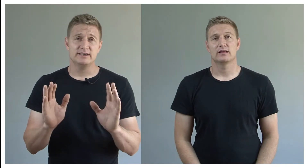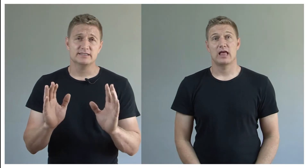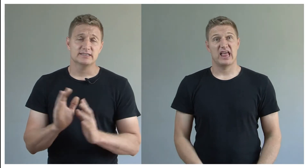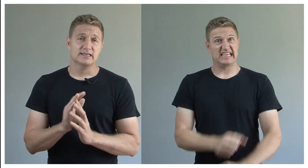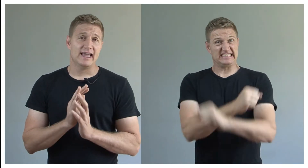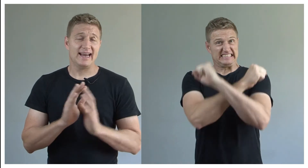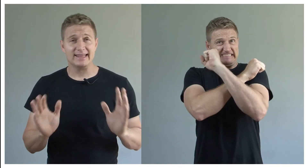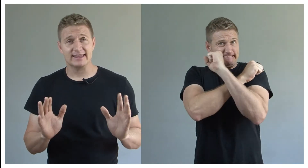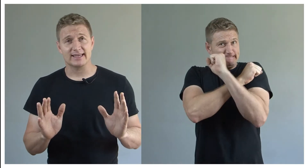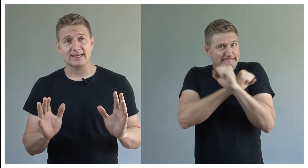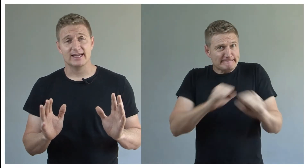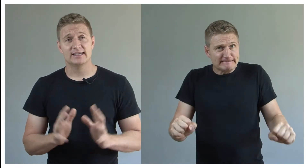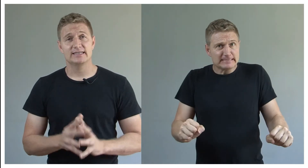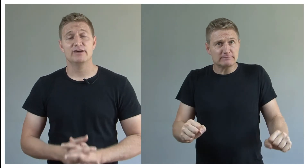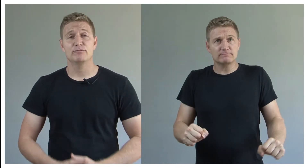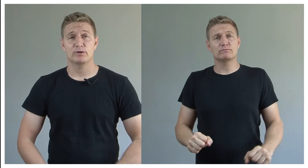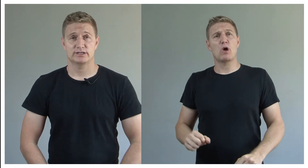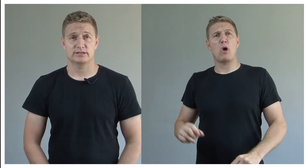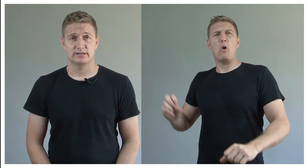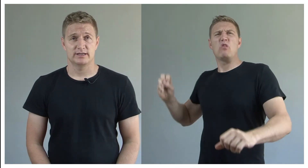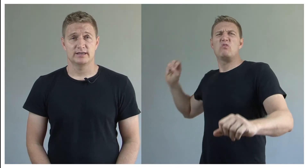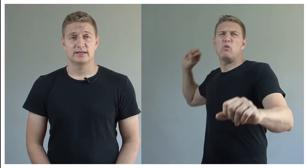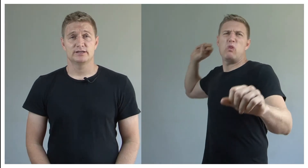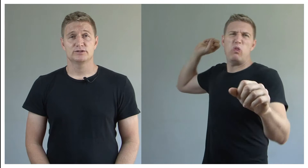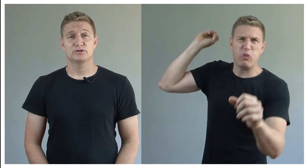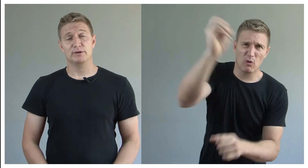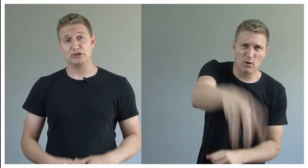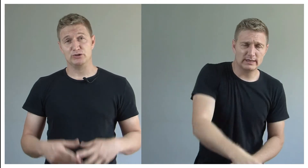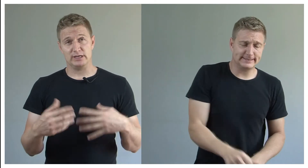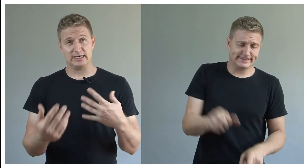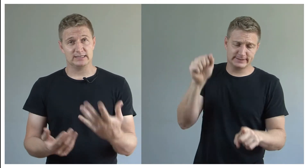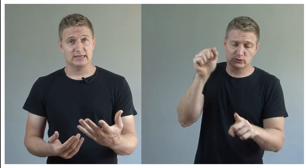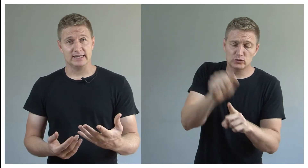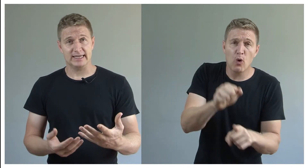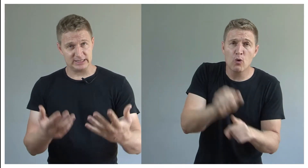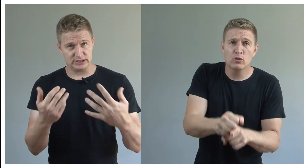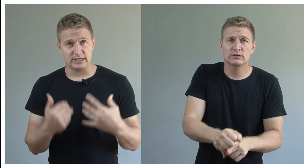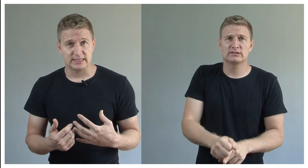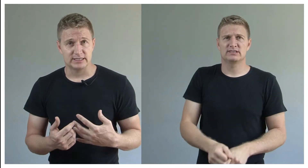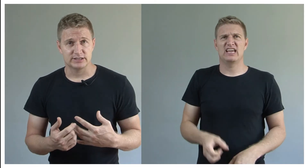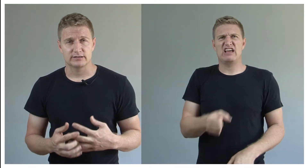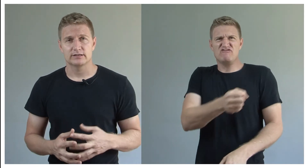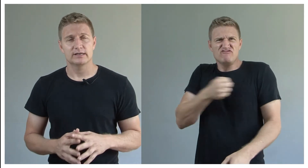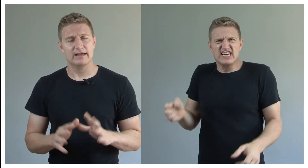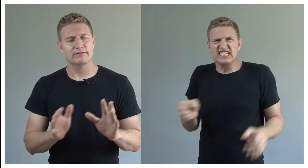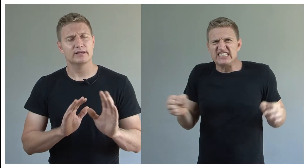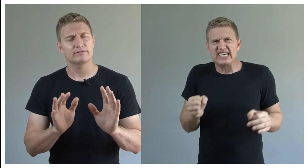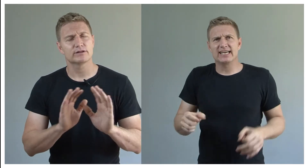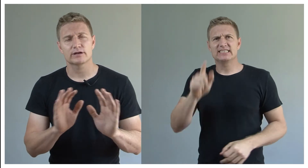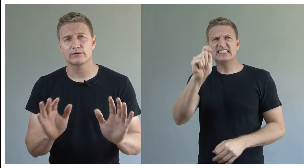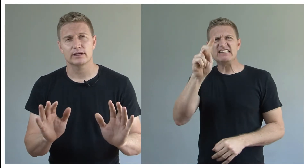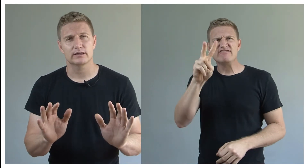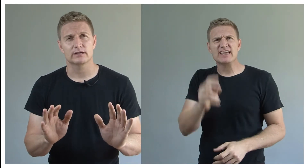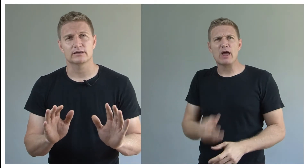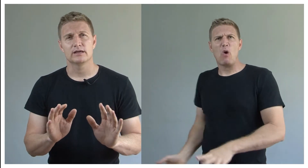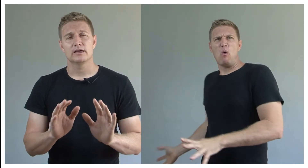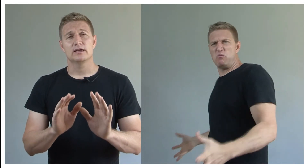TVs, anything at a deaf person to make sure that he gets attention. Never throw anything.